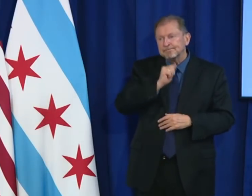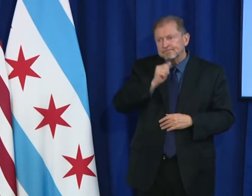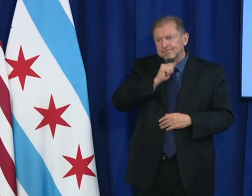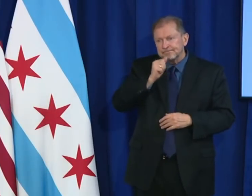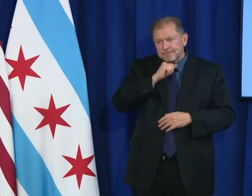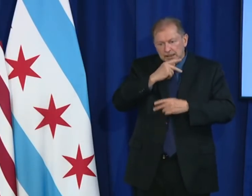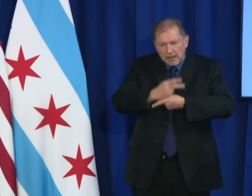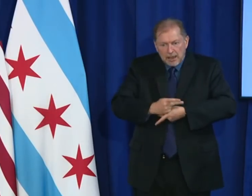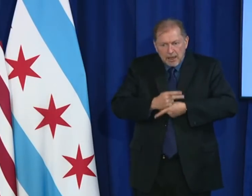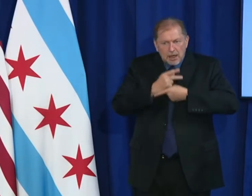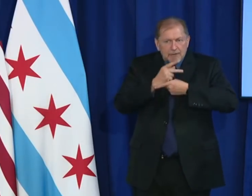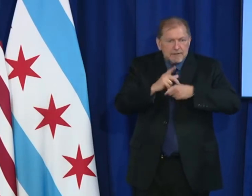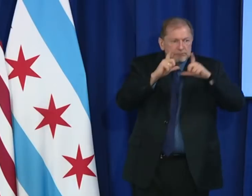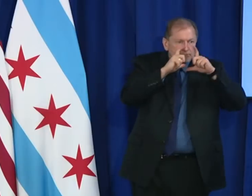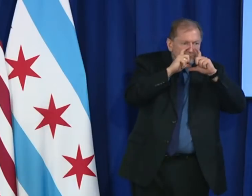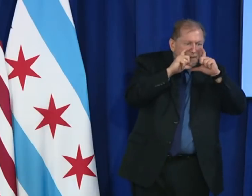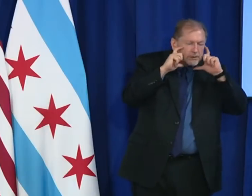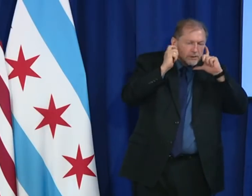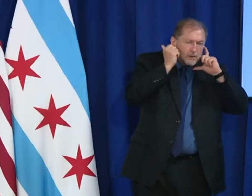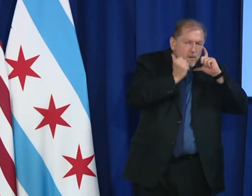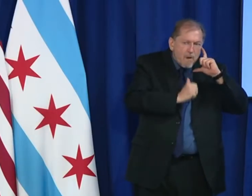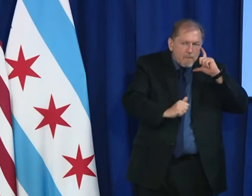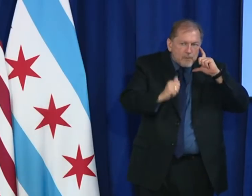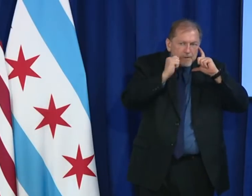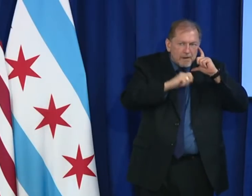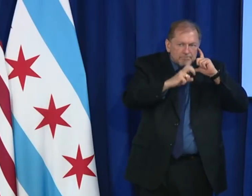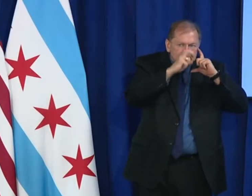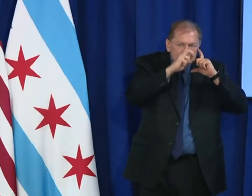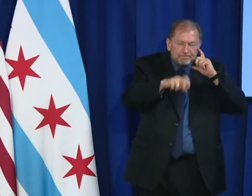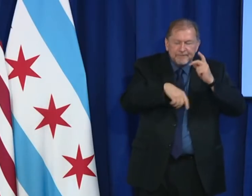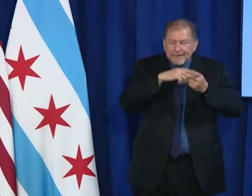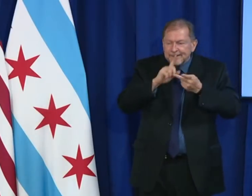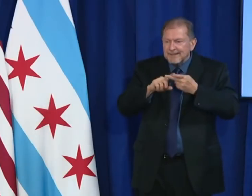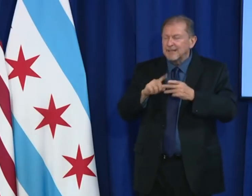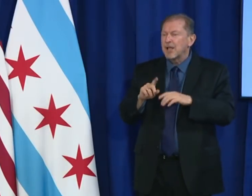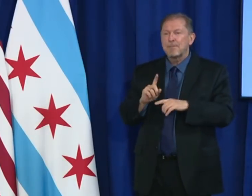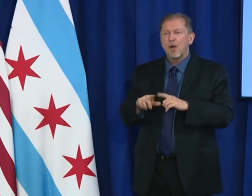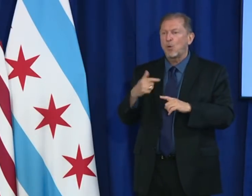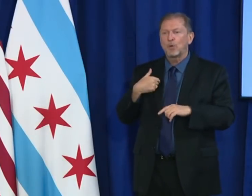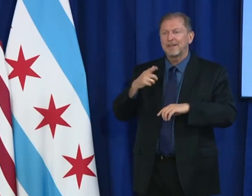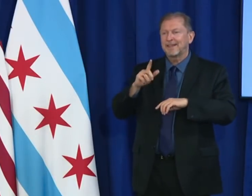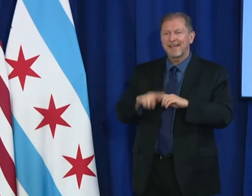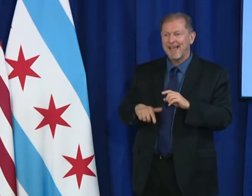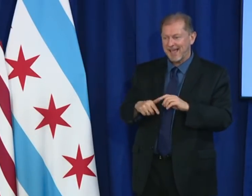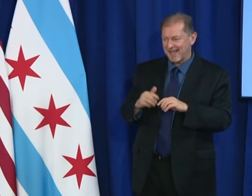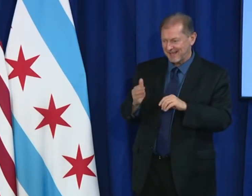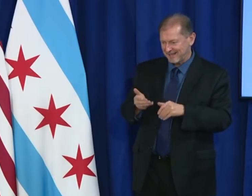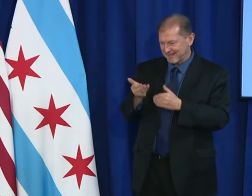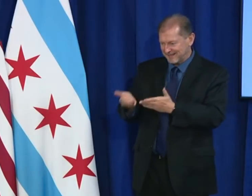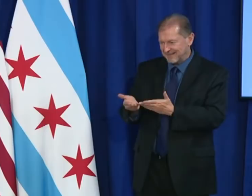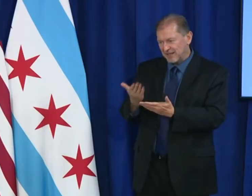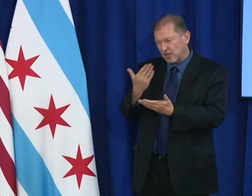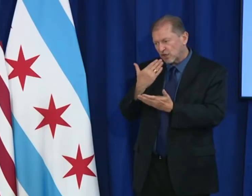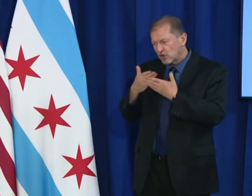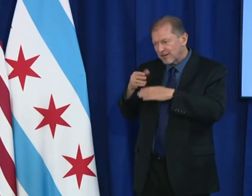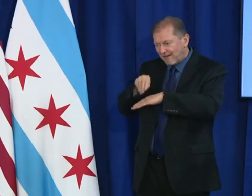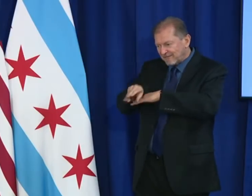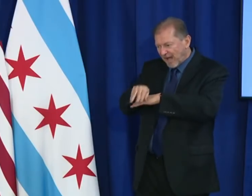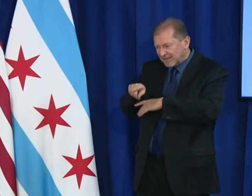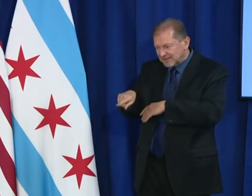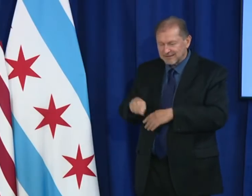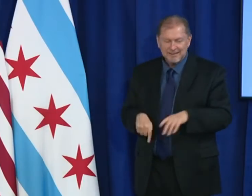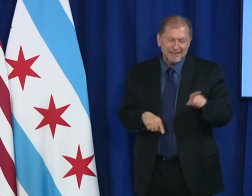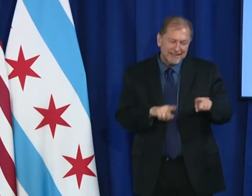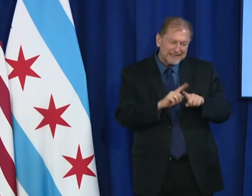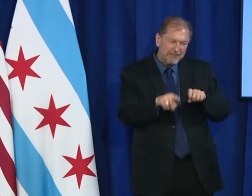careful, but we can't make recommendations that are different for people who have been exceedingly careful. And the problem we